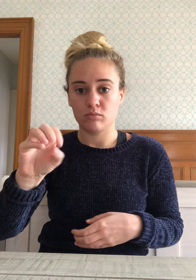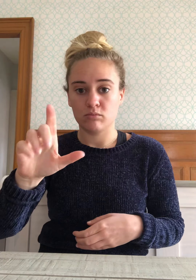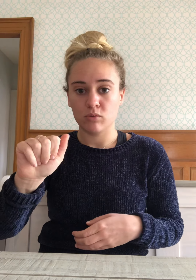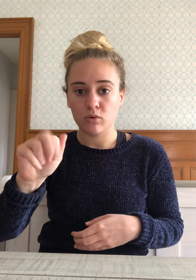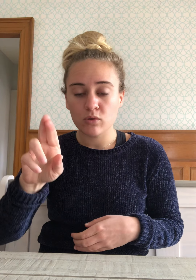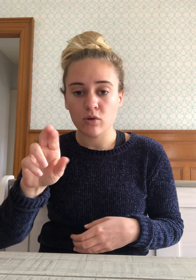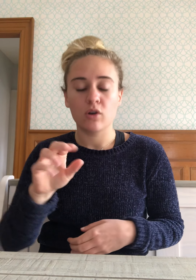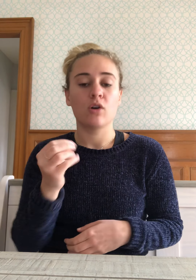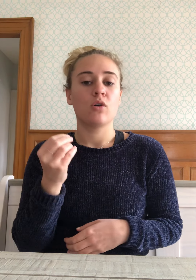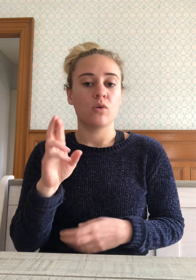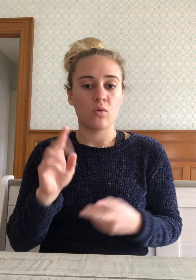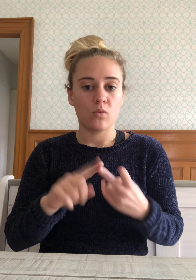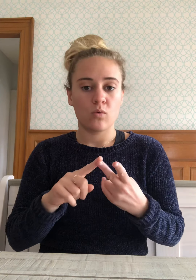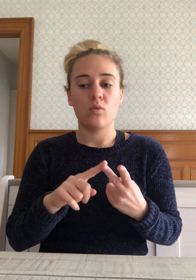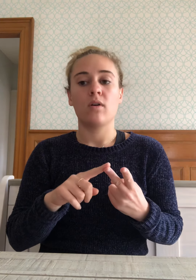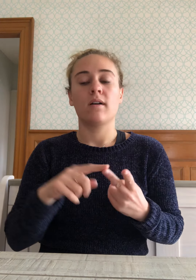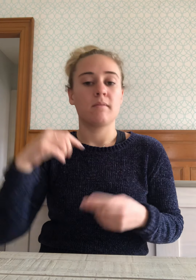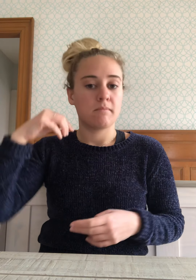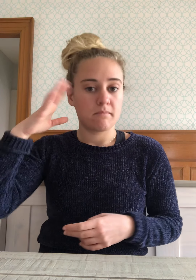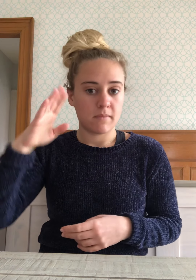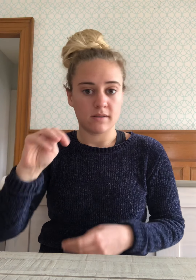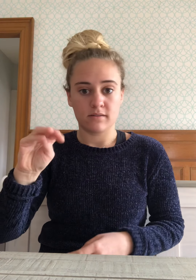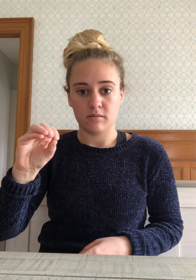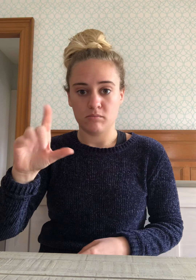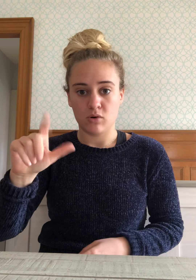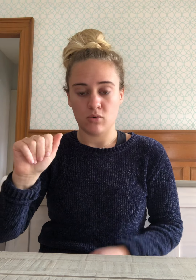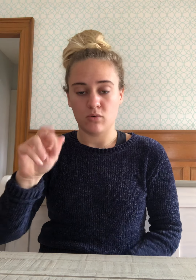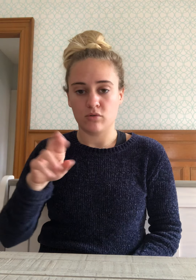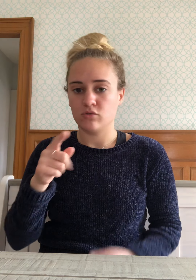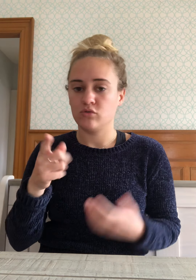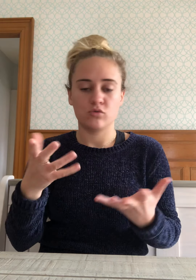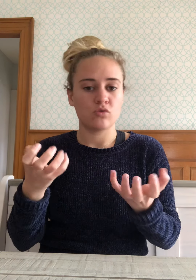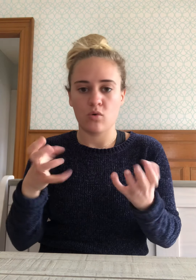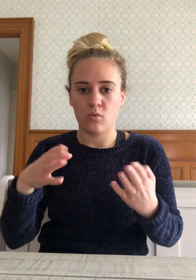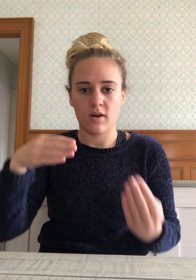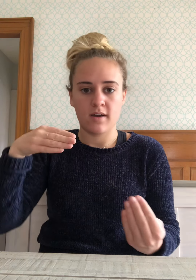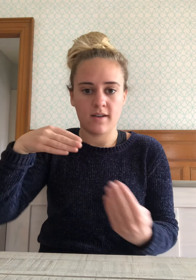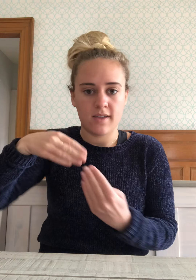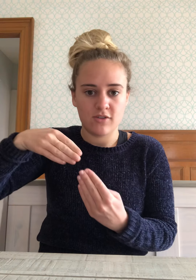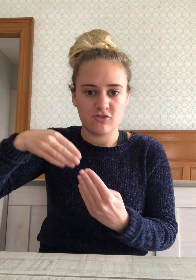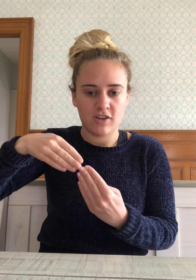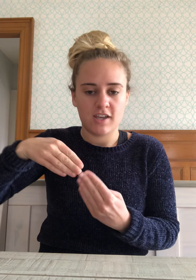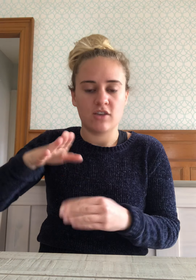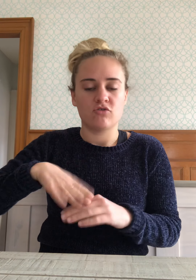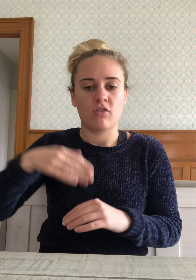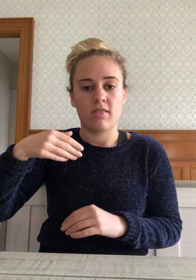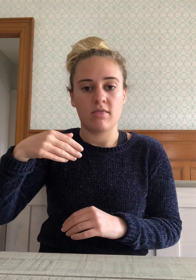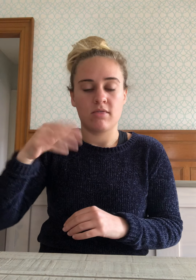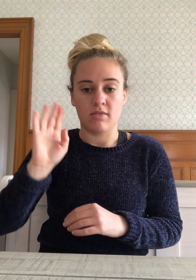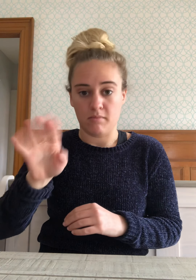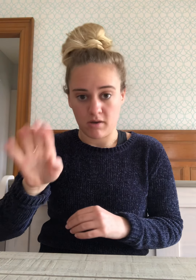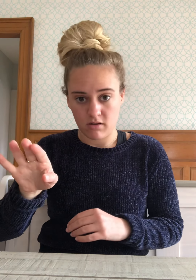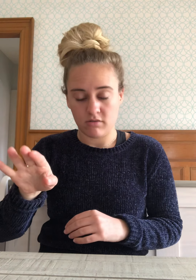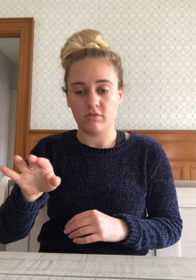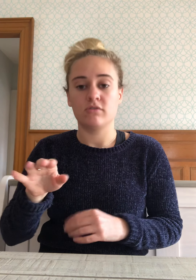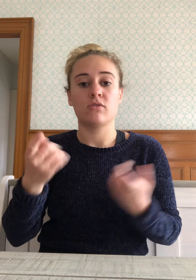of maxillary molars. So you don't want that edge to edge on the buccal. So when you round in, you don't have edge